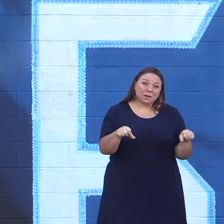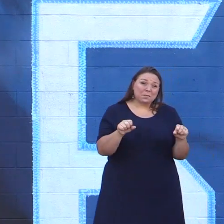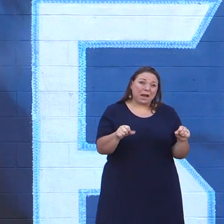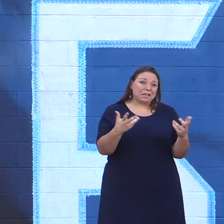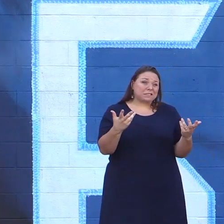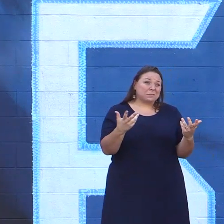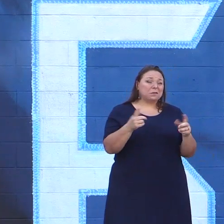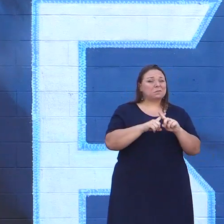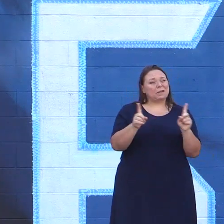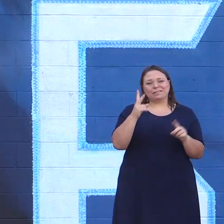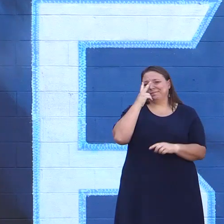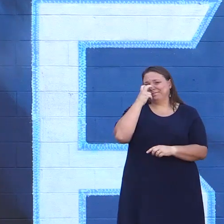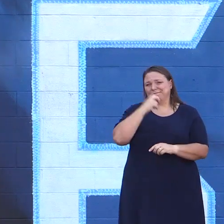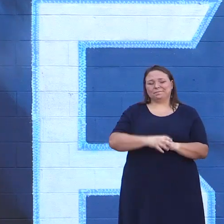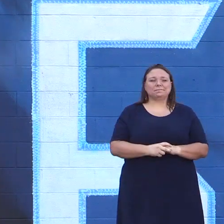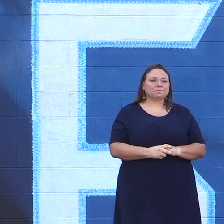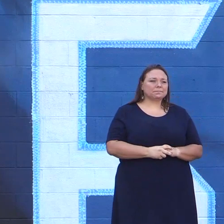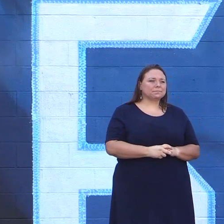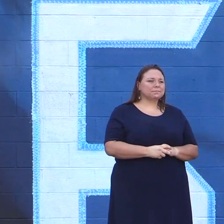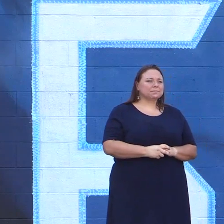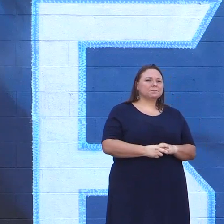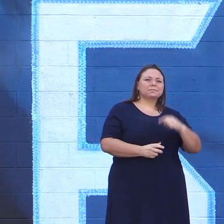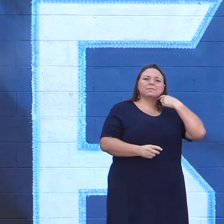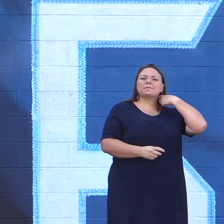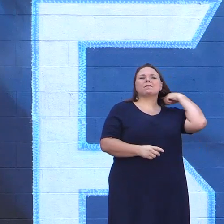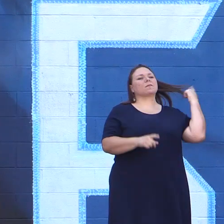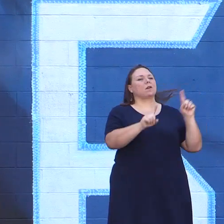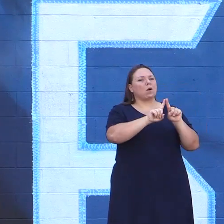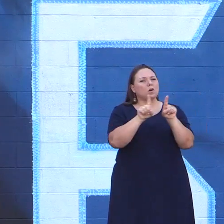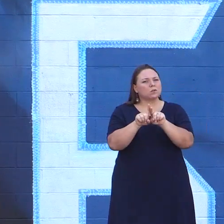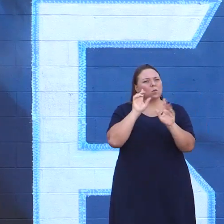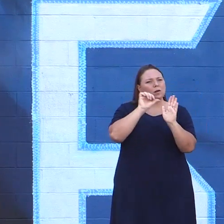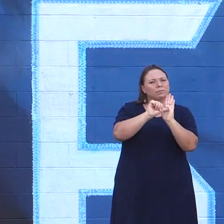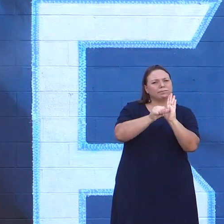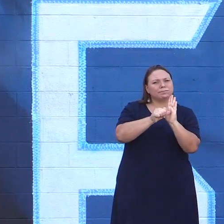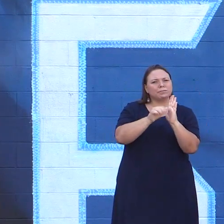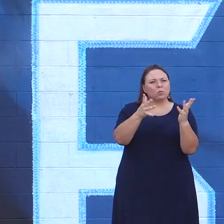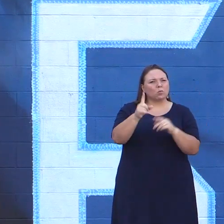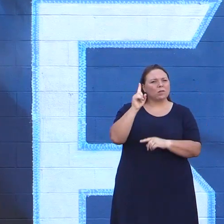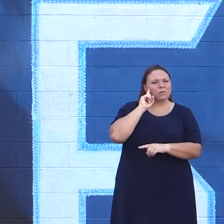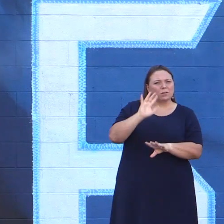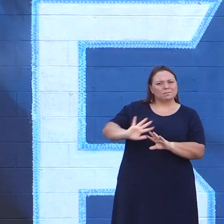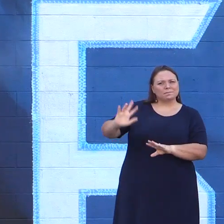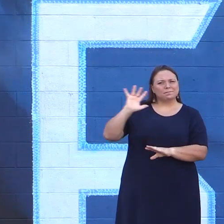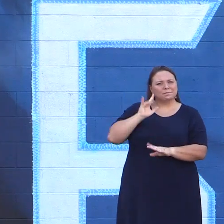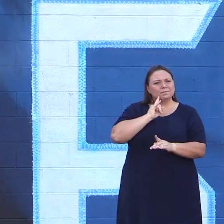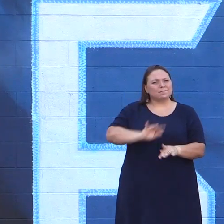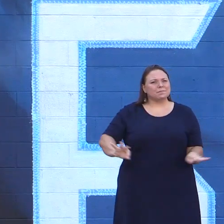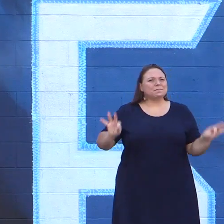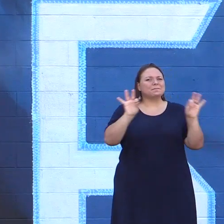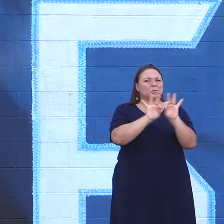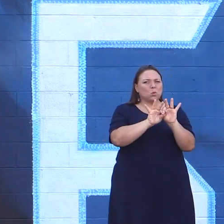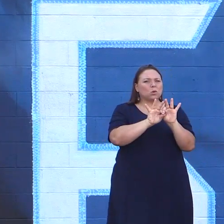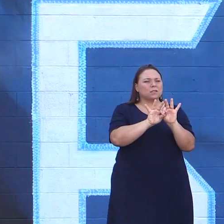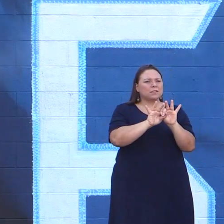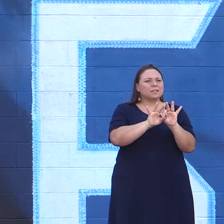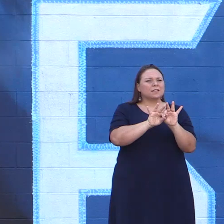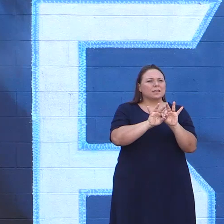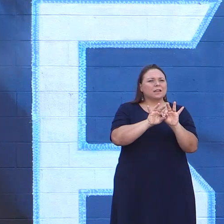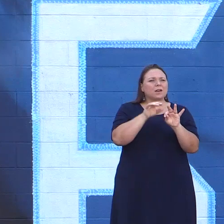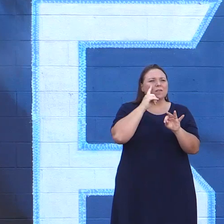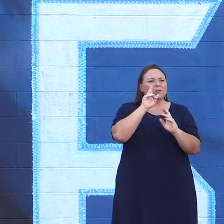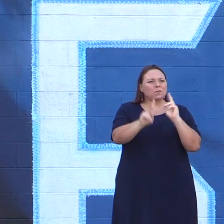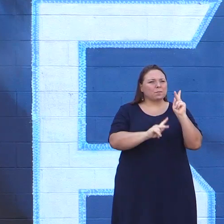but unlikely. I would also like to emphasize something you've heard before, that it's critically important that the participants